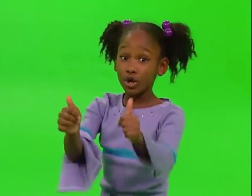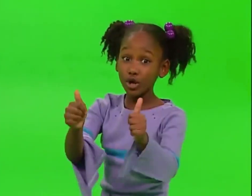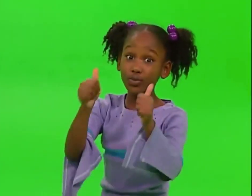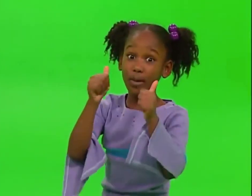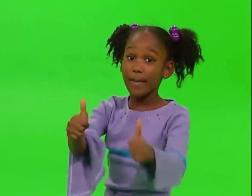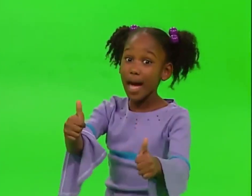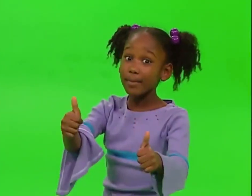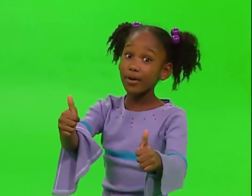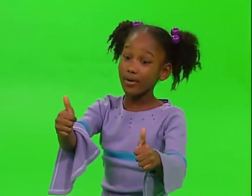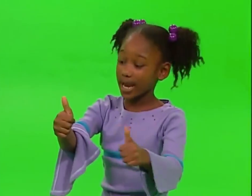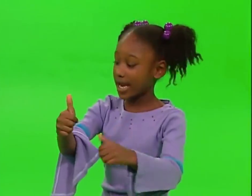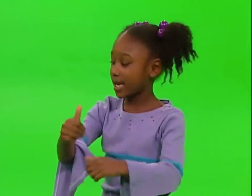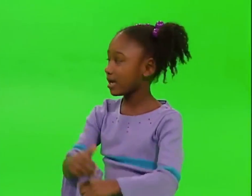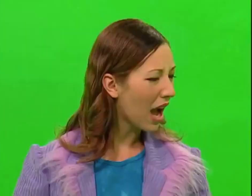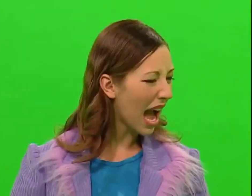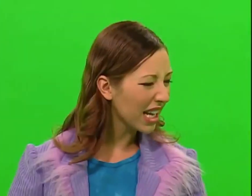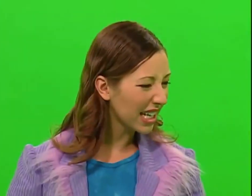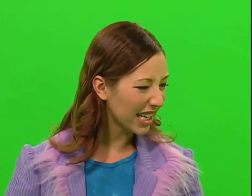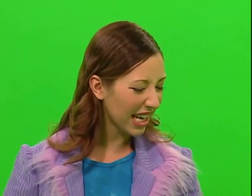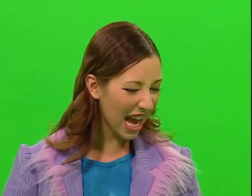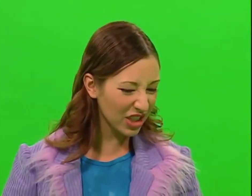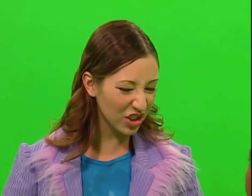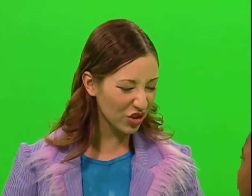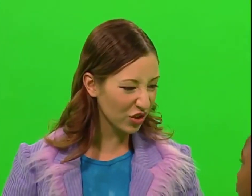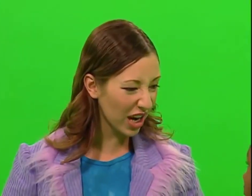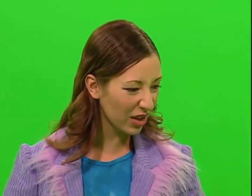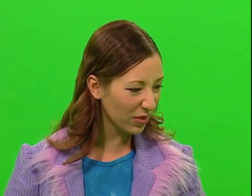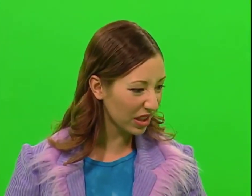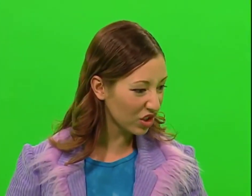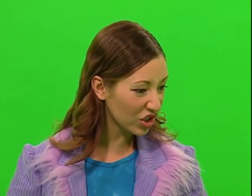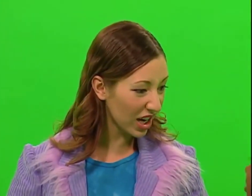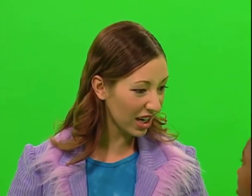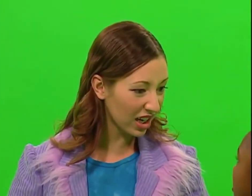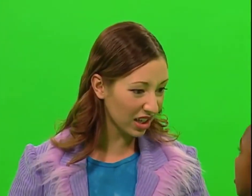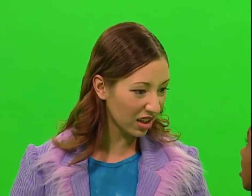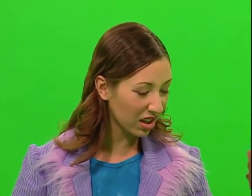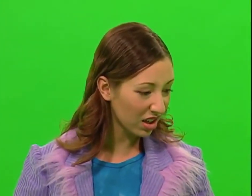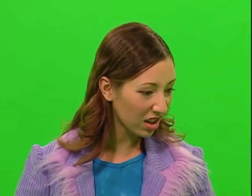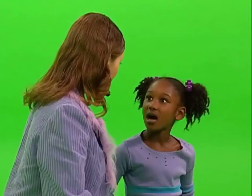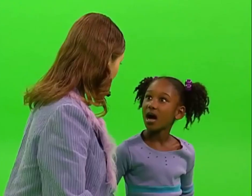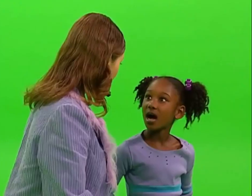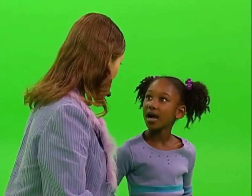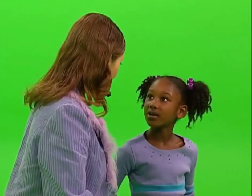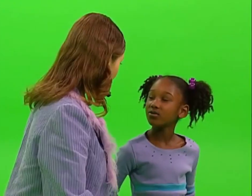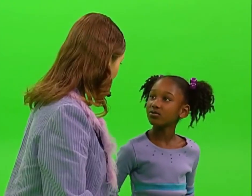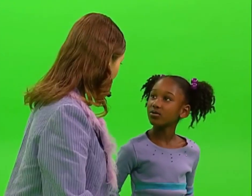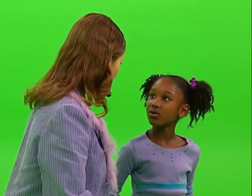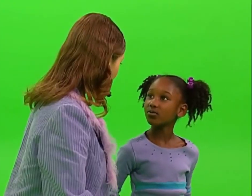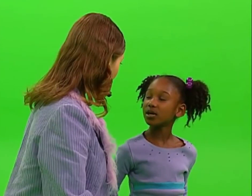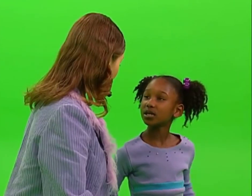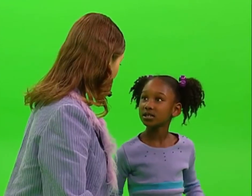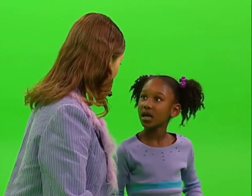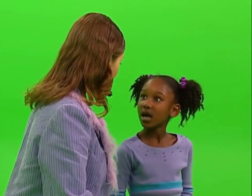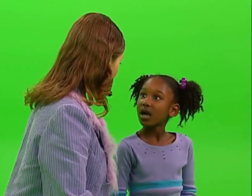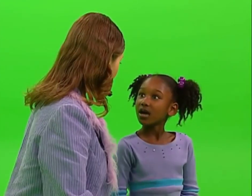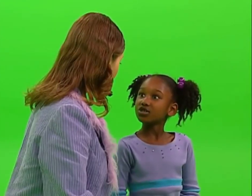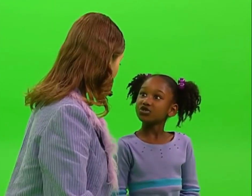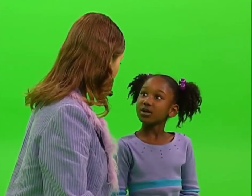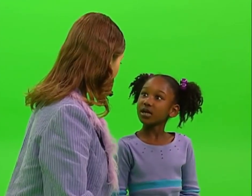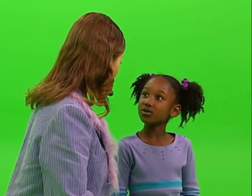good remembering. How did he catch a train with a chain? I don't know, because a train